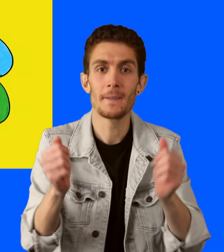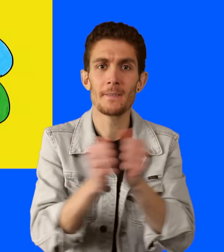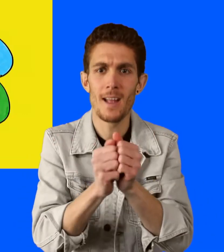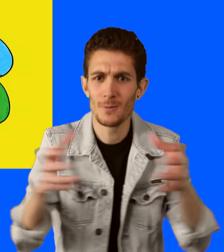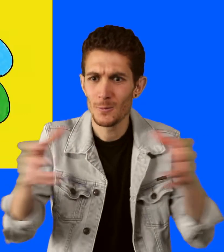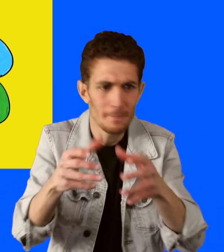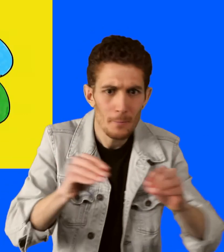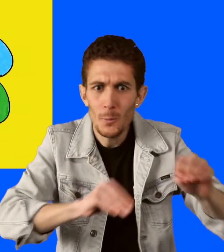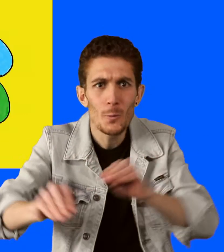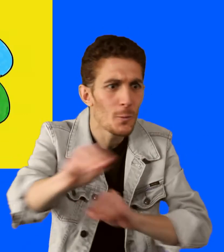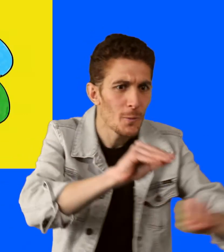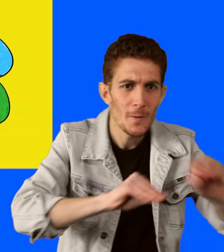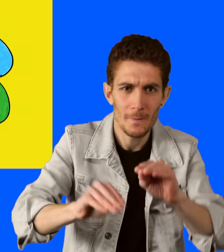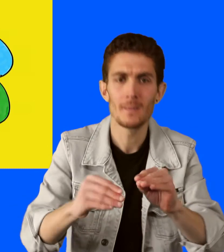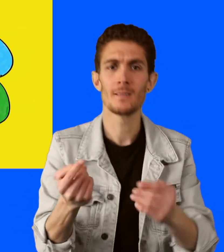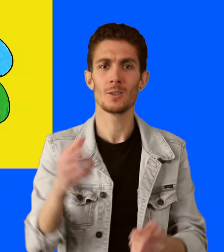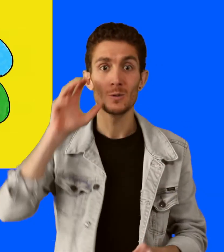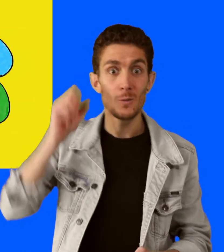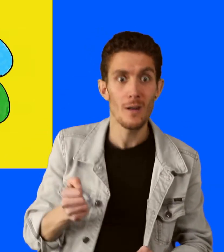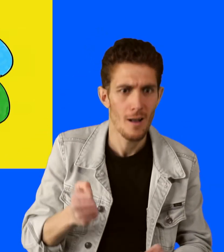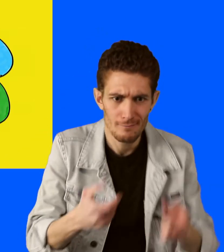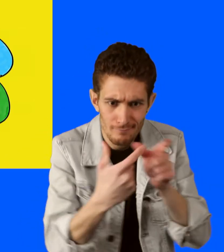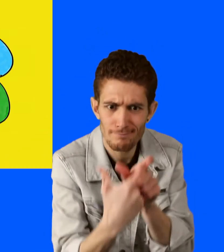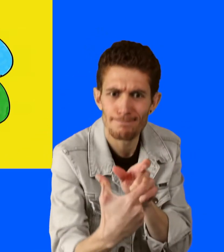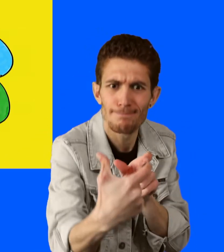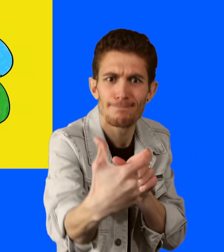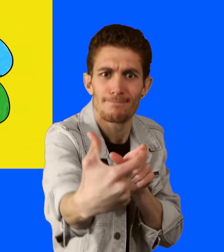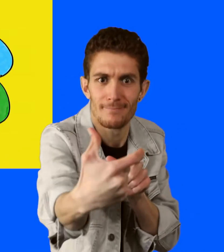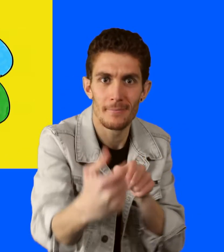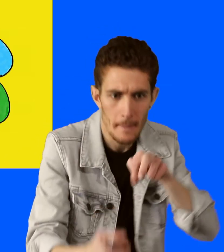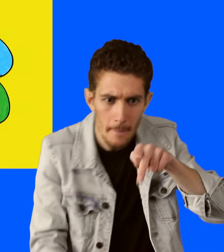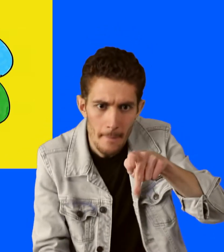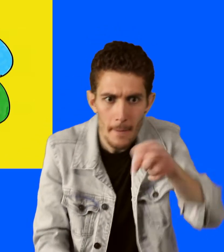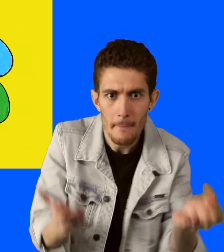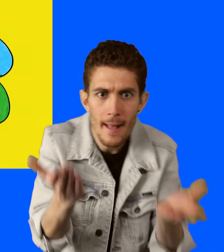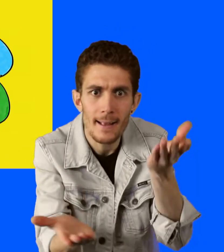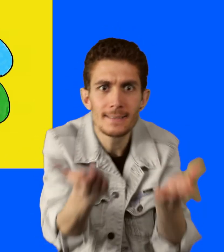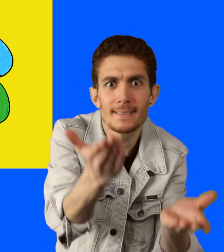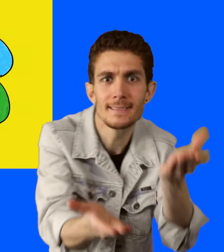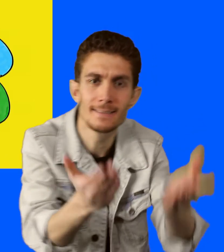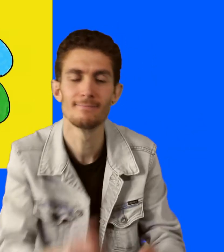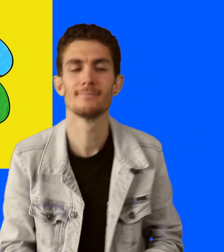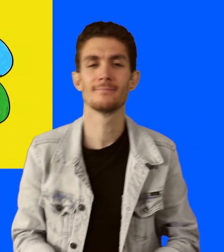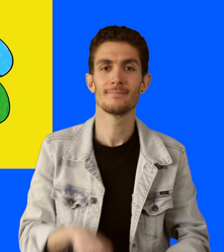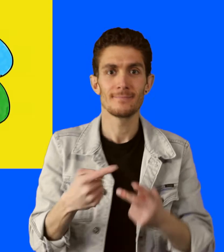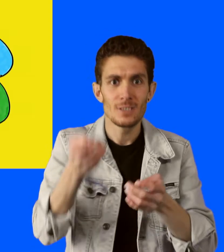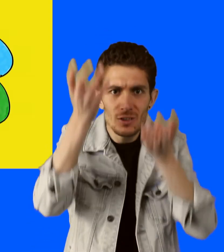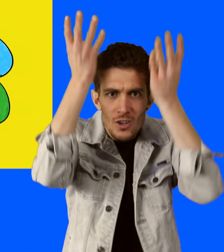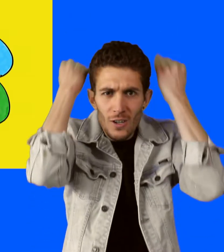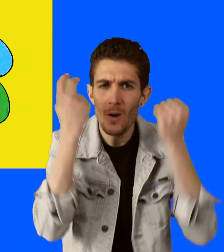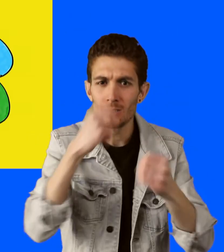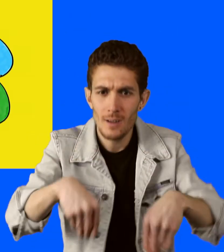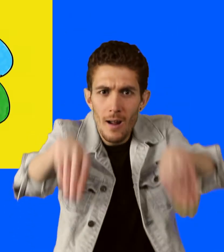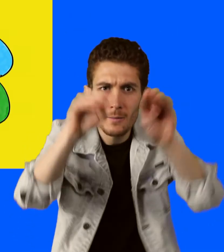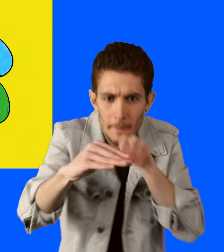right on you go then said miss so the three friends moved the objects around jojo used the